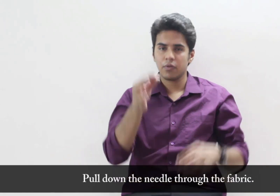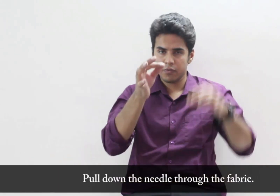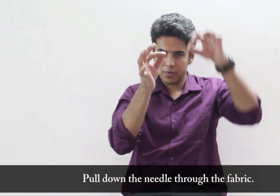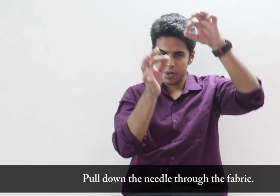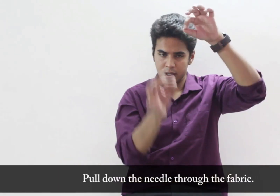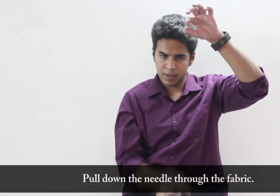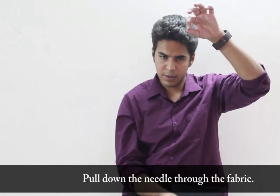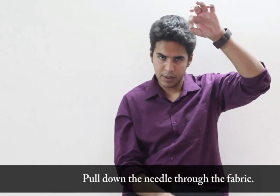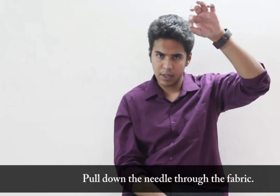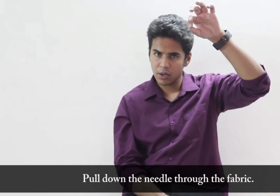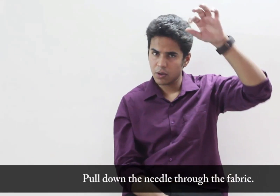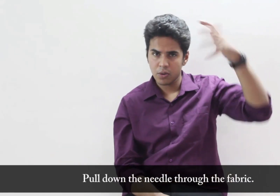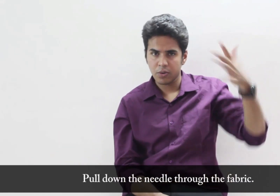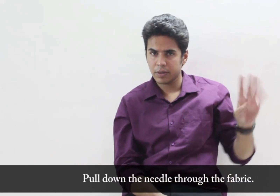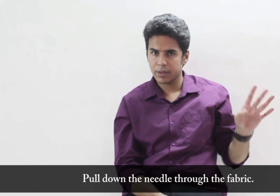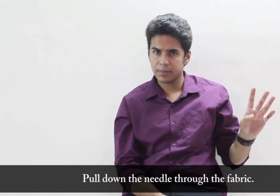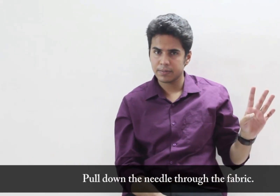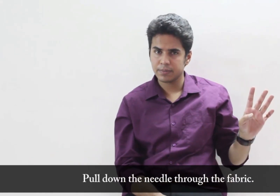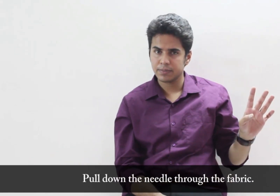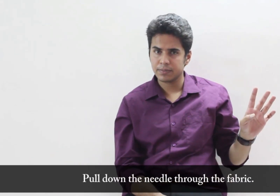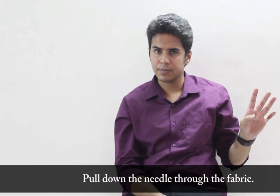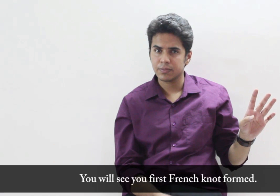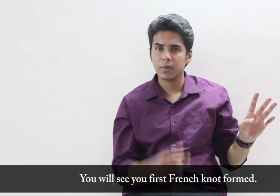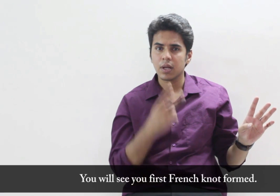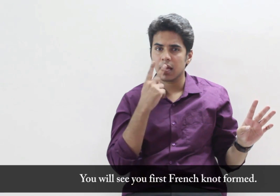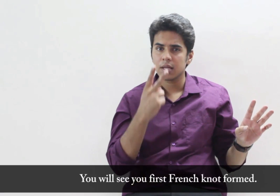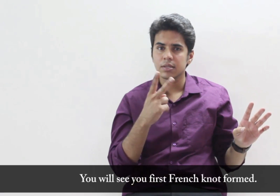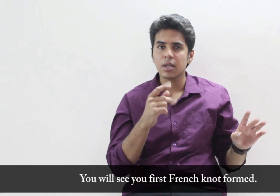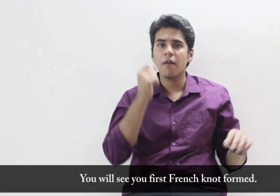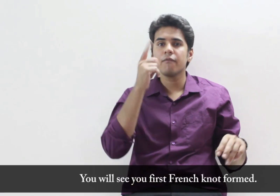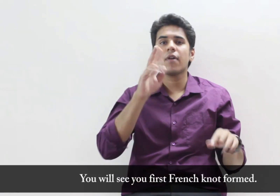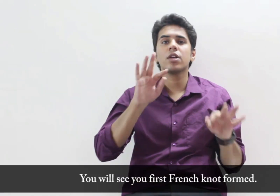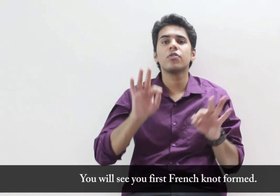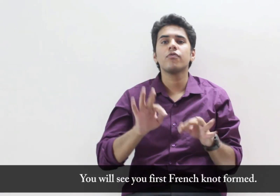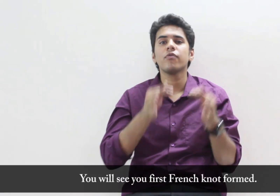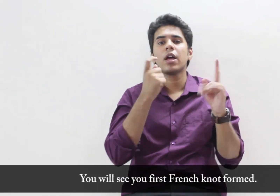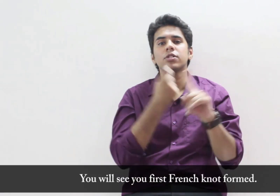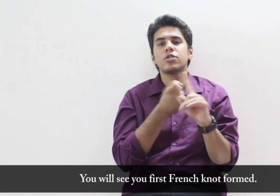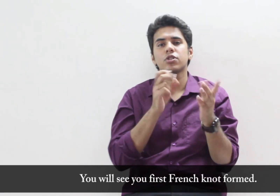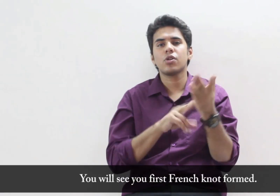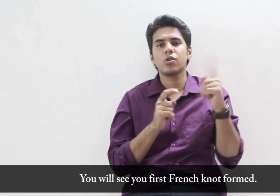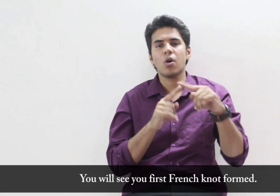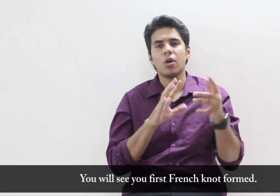Pull down the needle through the fabric. You will see first French knot formed.